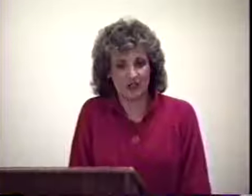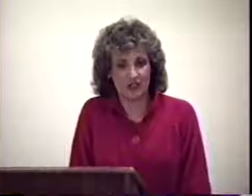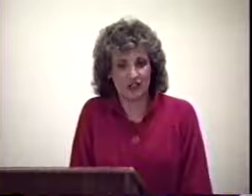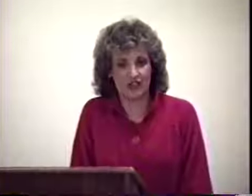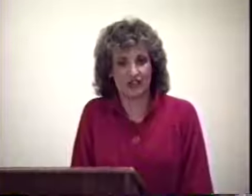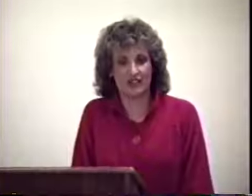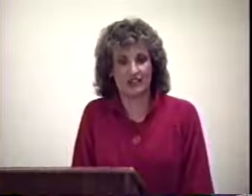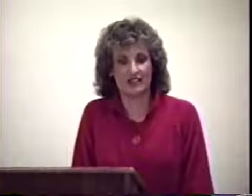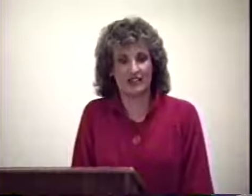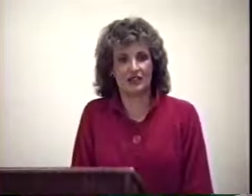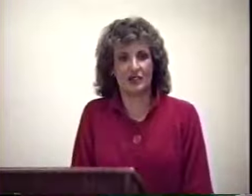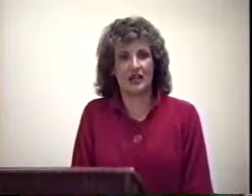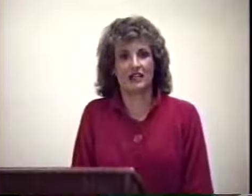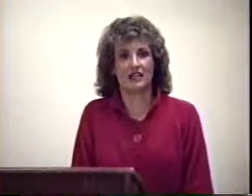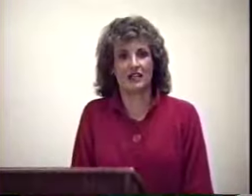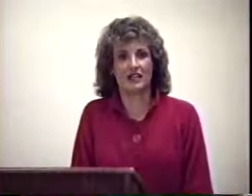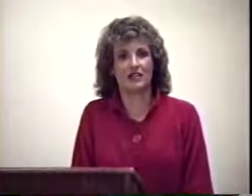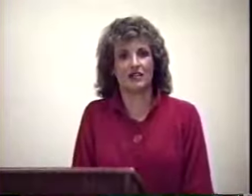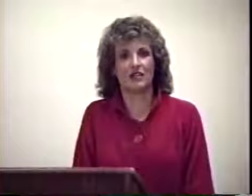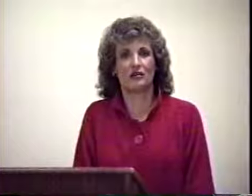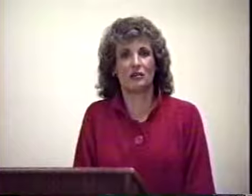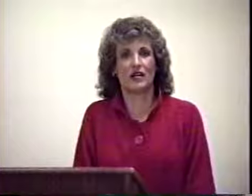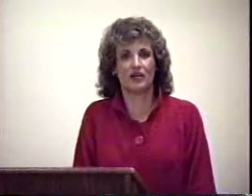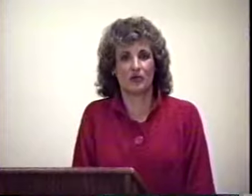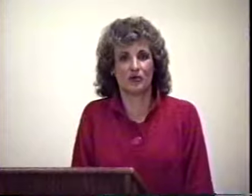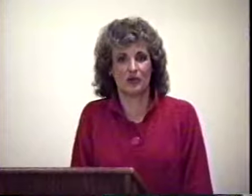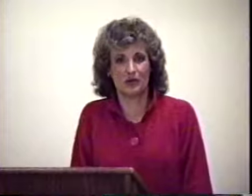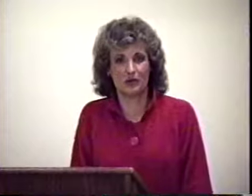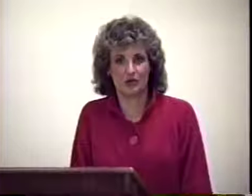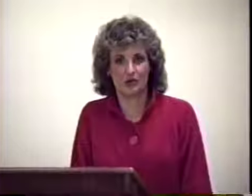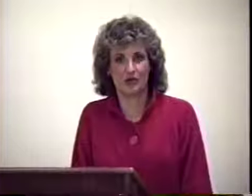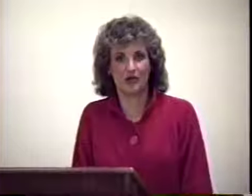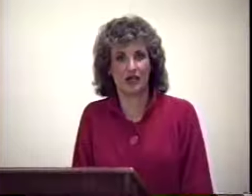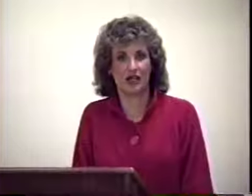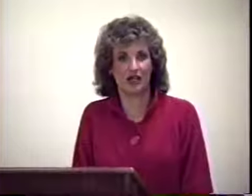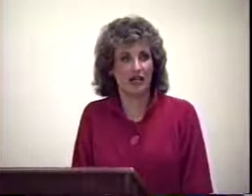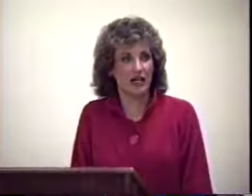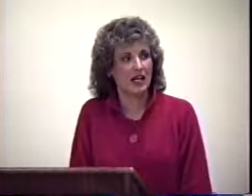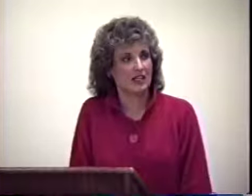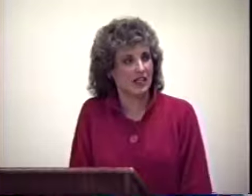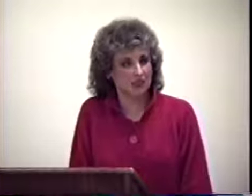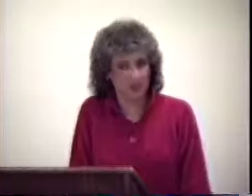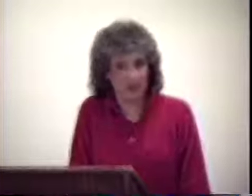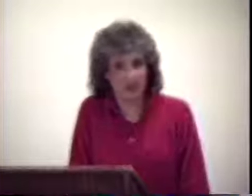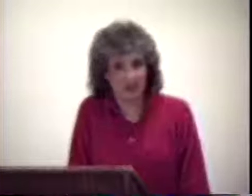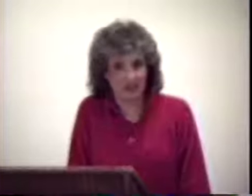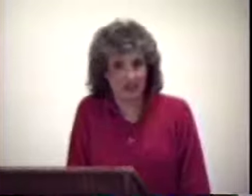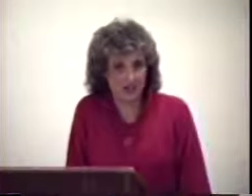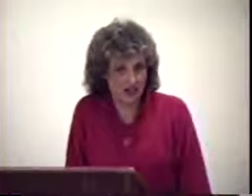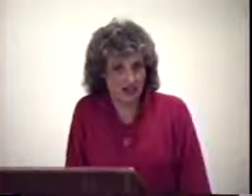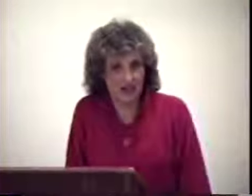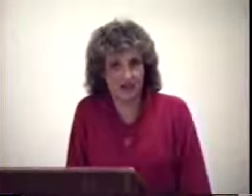Willie started out the class saying that we had to think Indian, not white, if we wanted to be able to communicate. And that's been a basis that I have